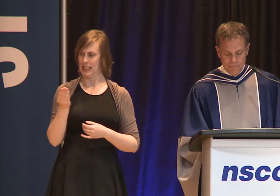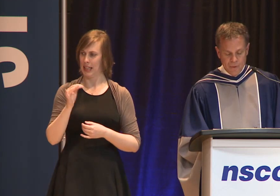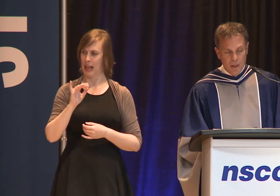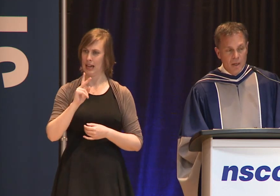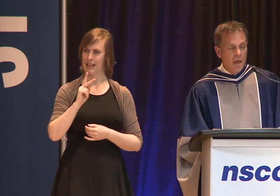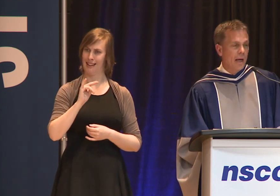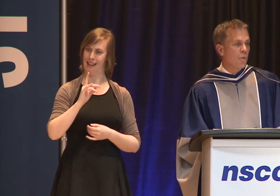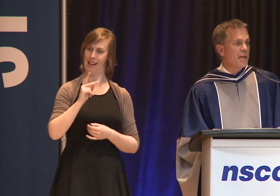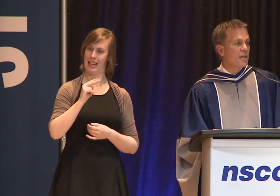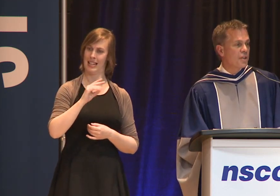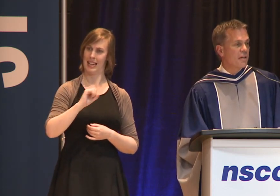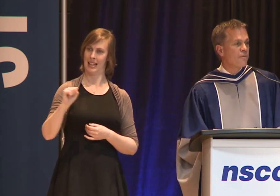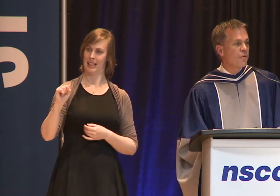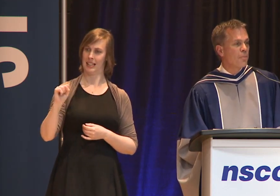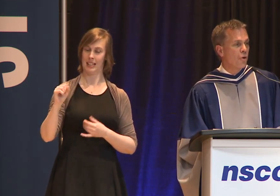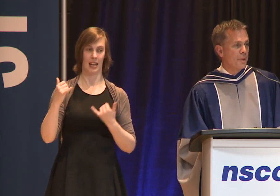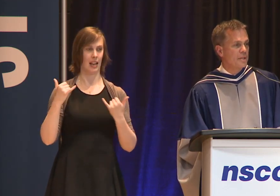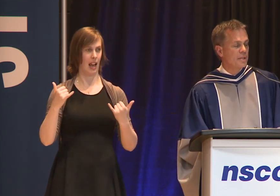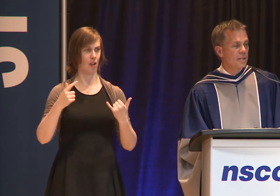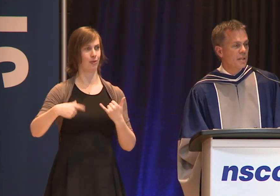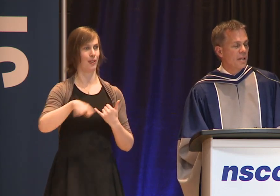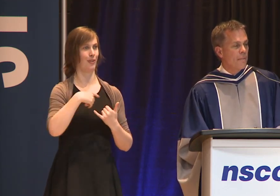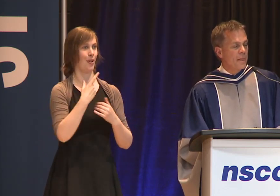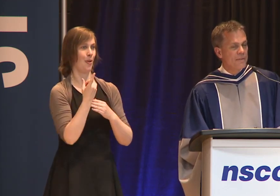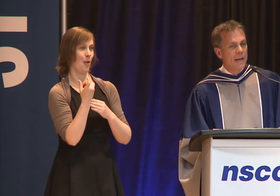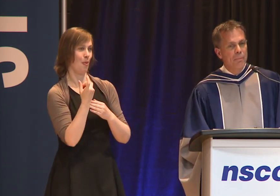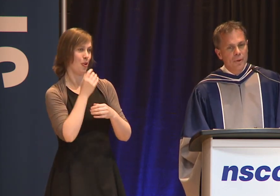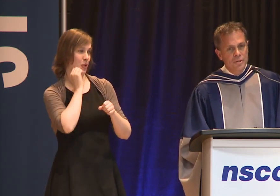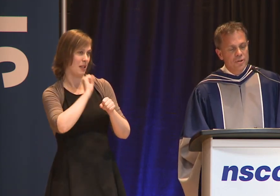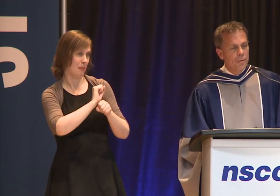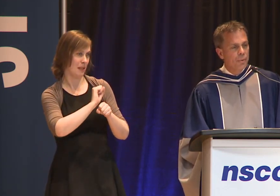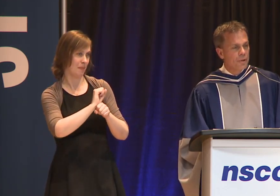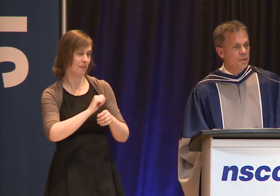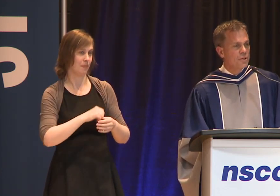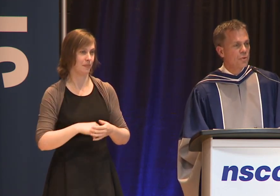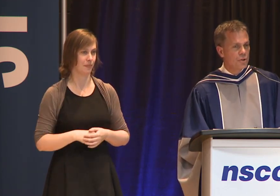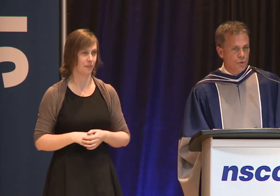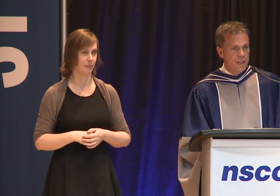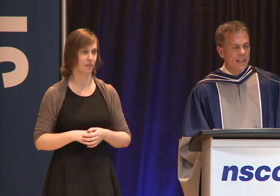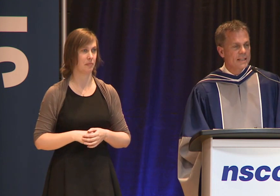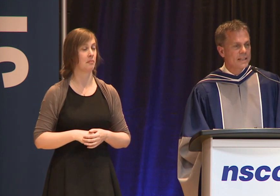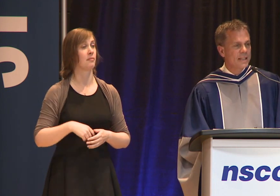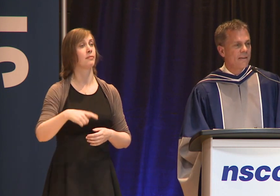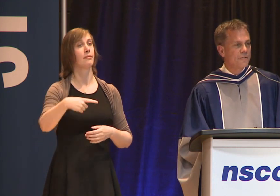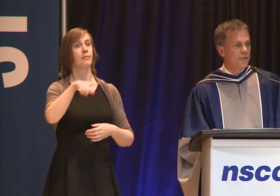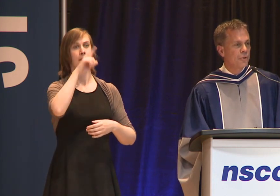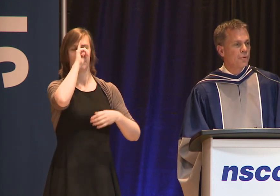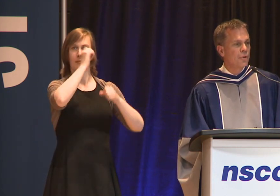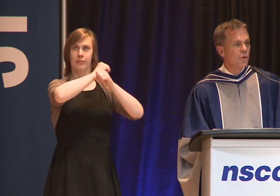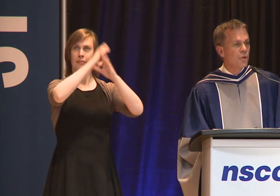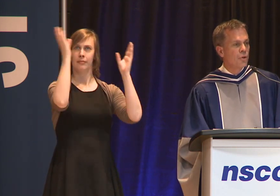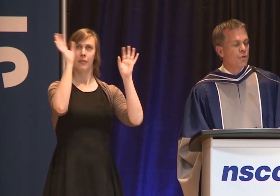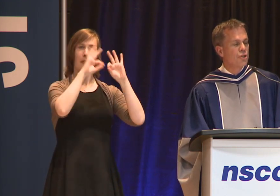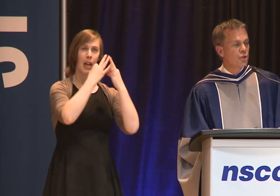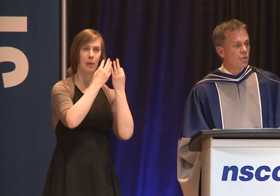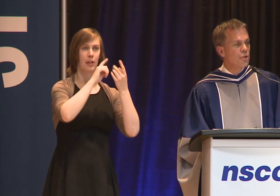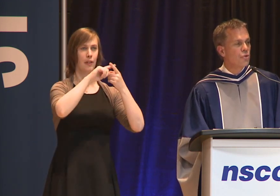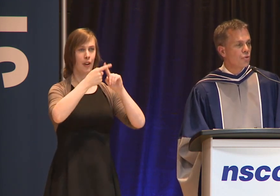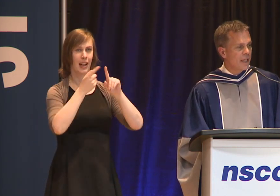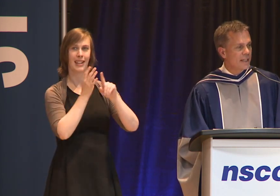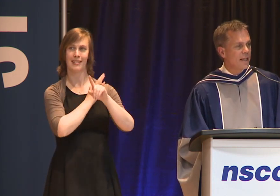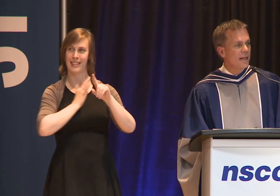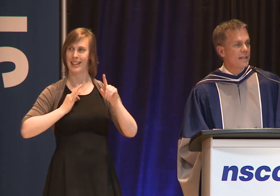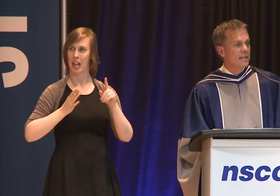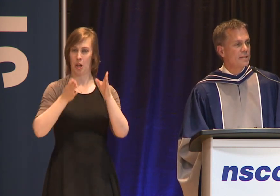program. I want you to think for a moment of that person or persons who are joining us this afternoon who has shown